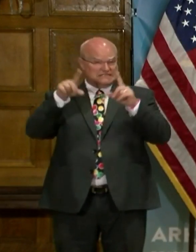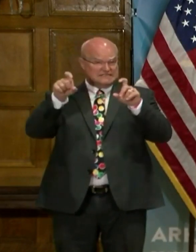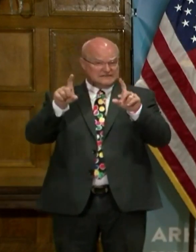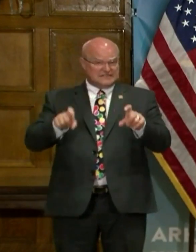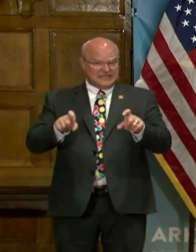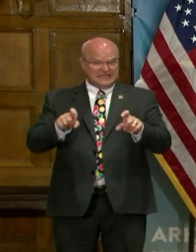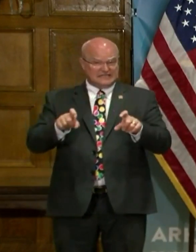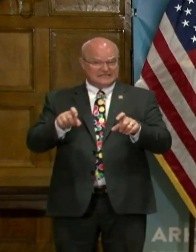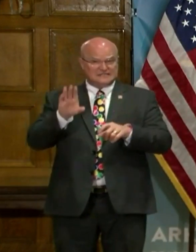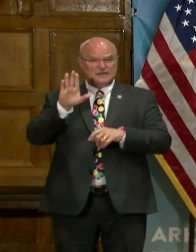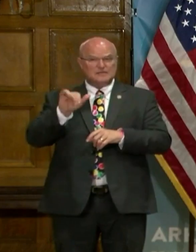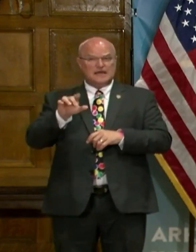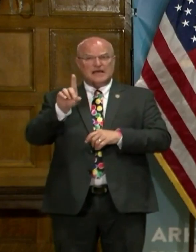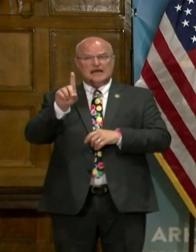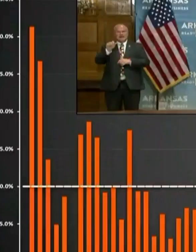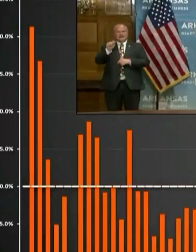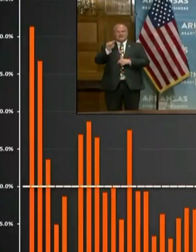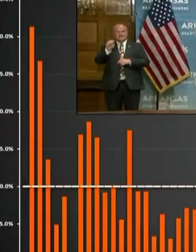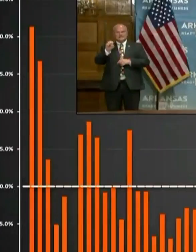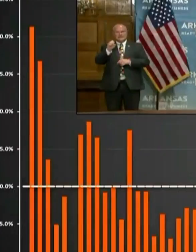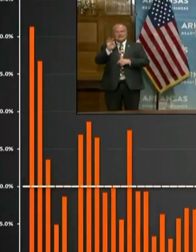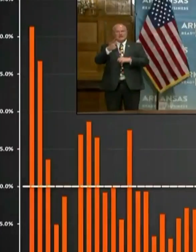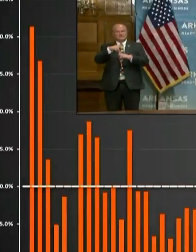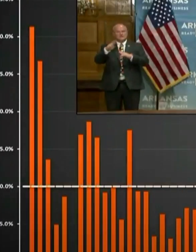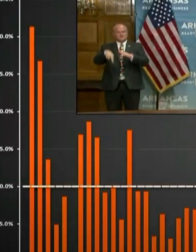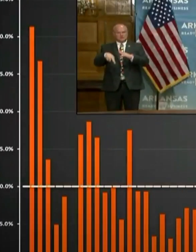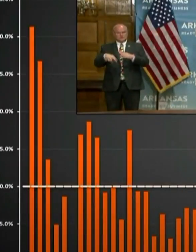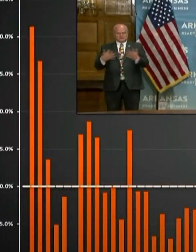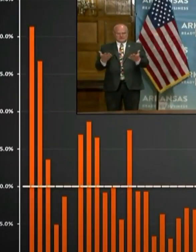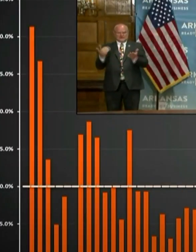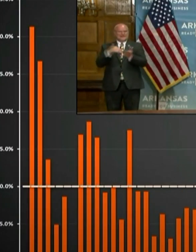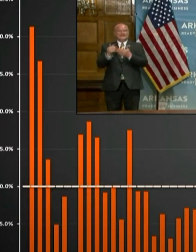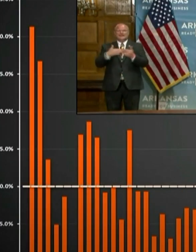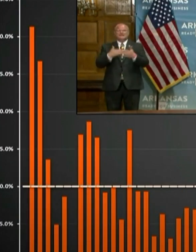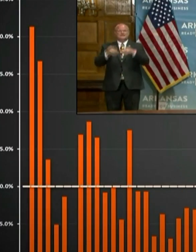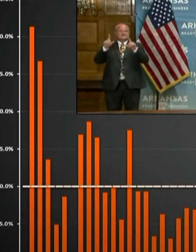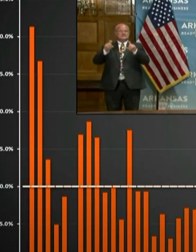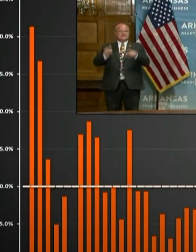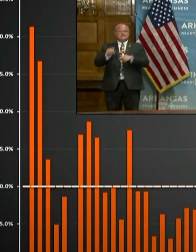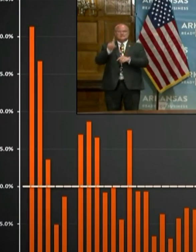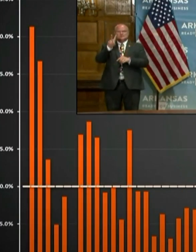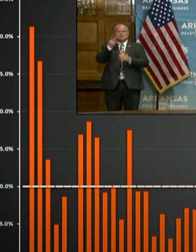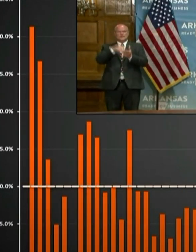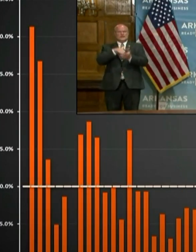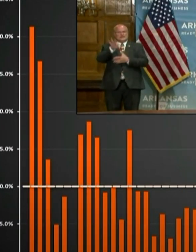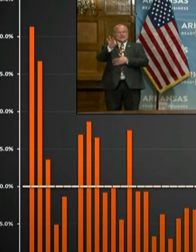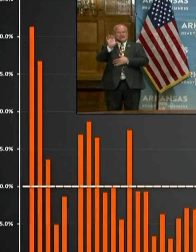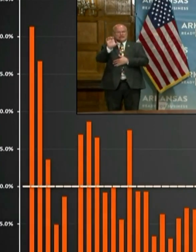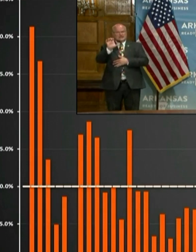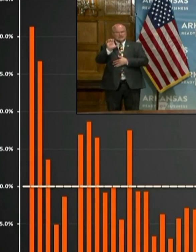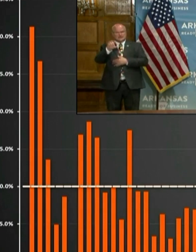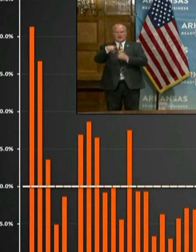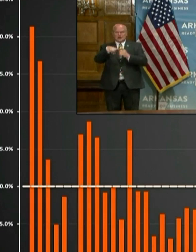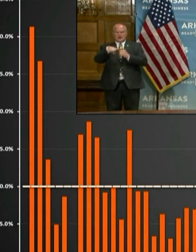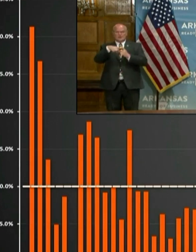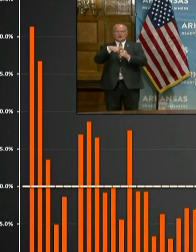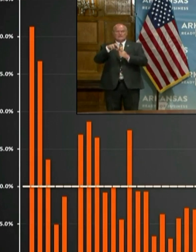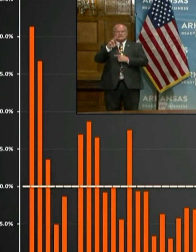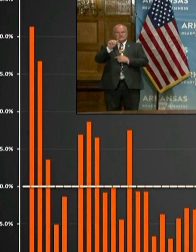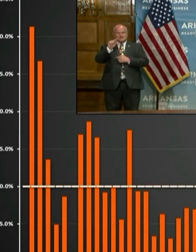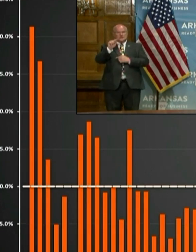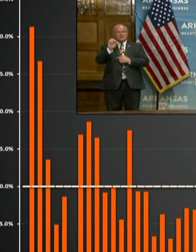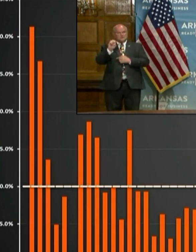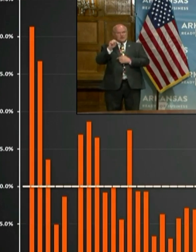tests by date of result. And here again, even though we're testing 2,900, our positivity